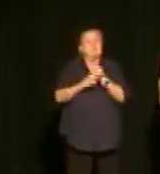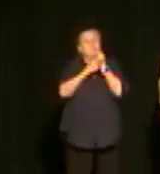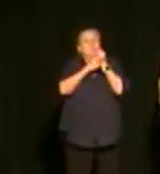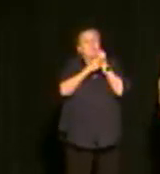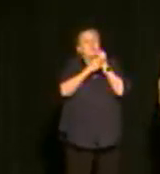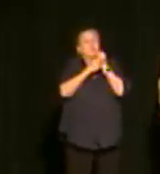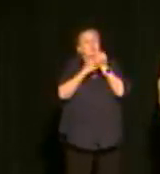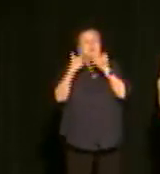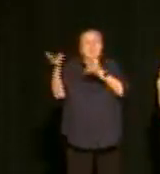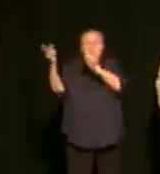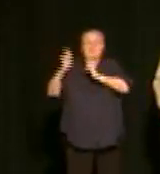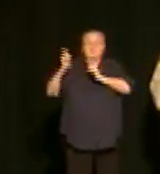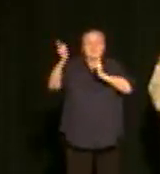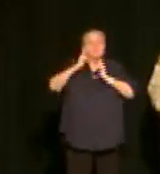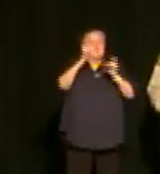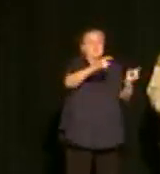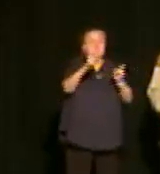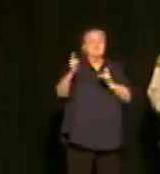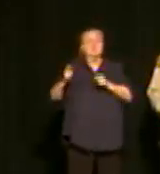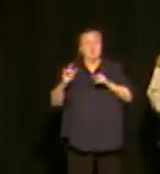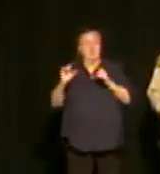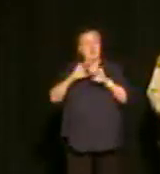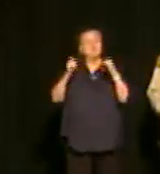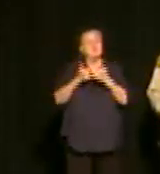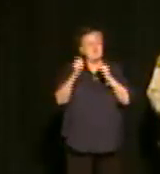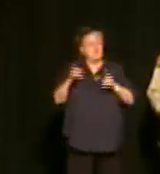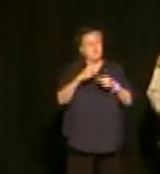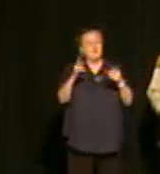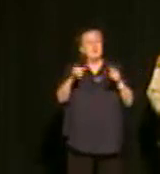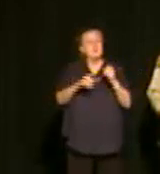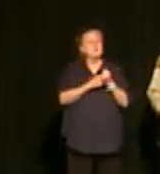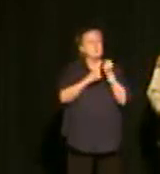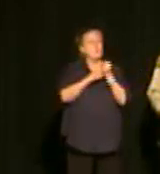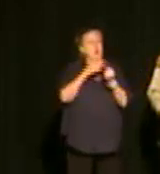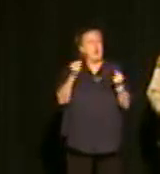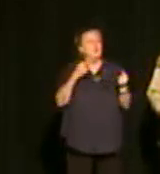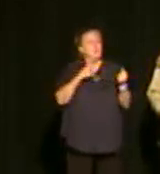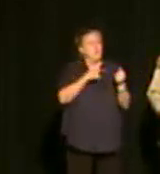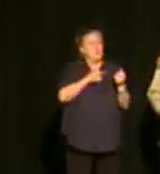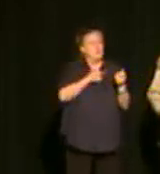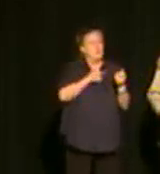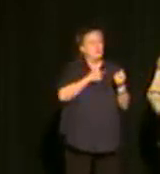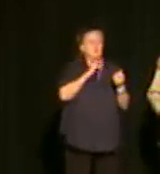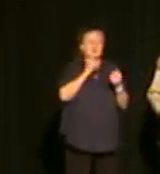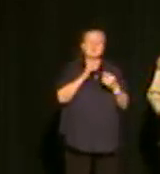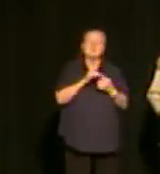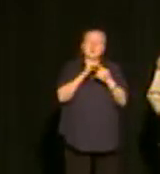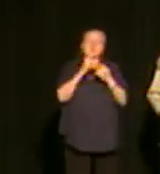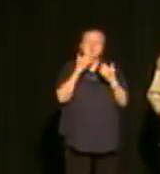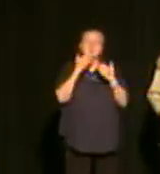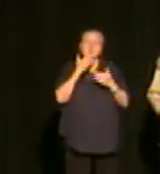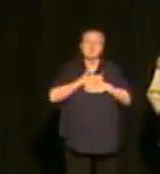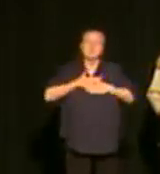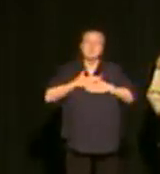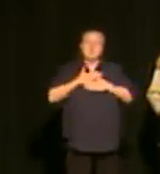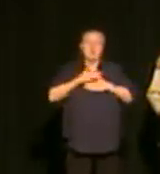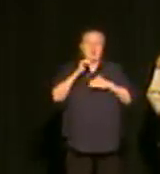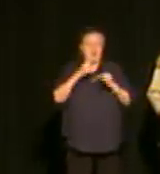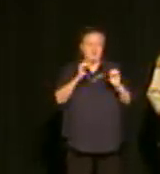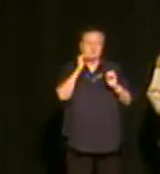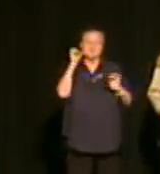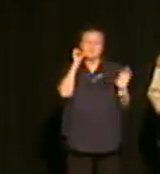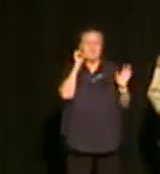that we have received here, the agencies that have provided that support, and we are especially grateful for their efforts